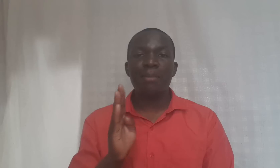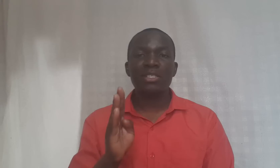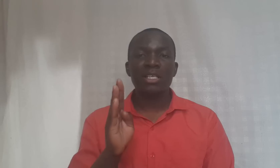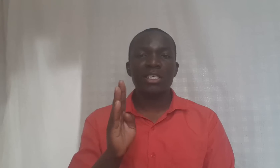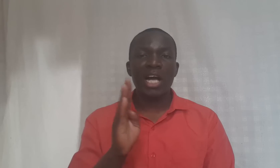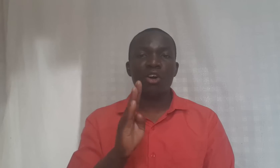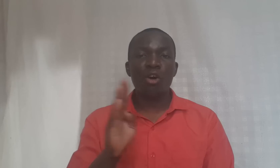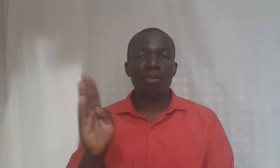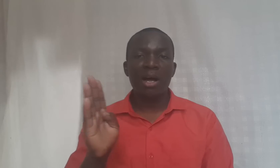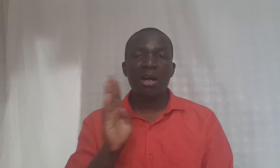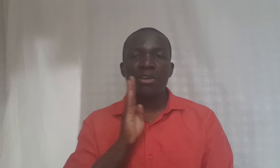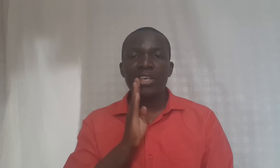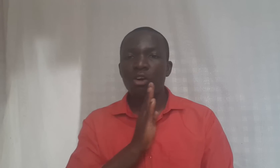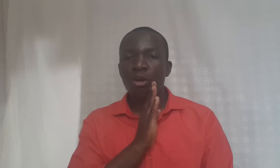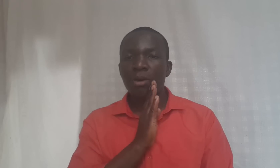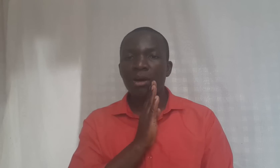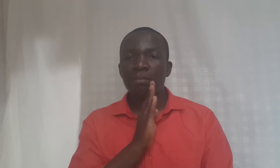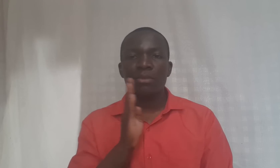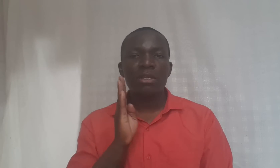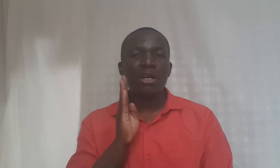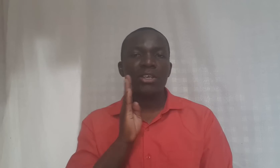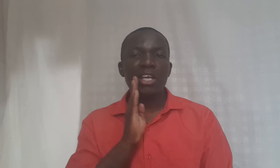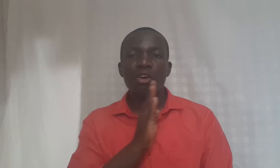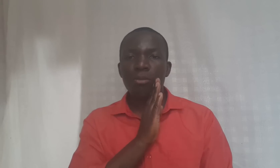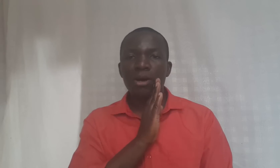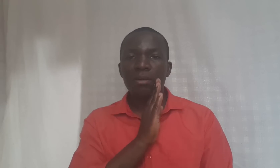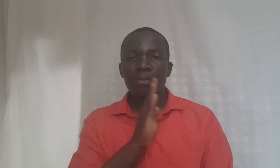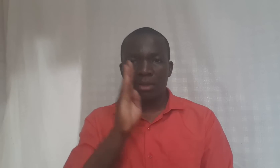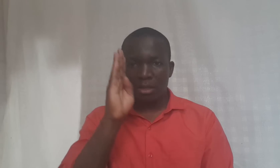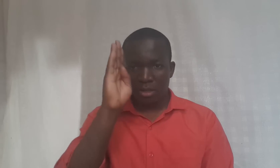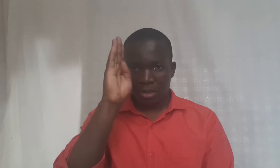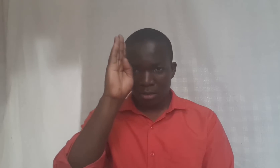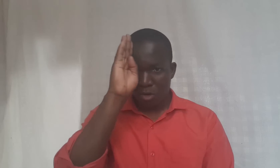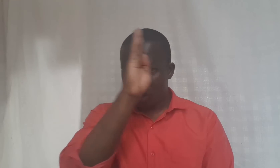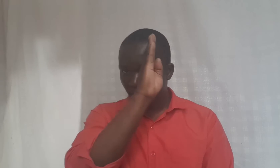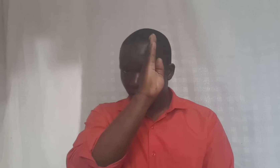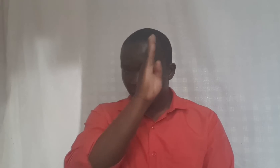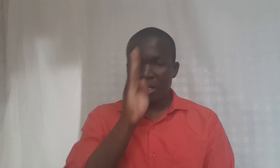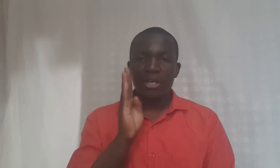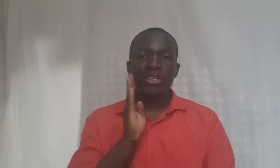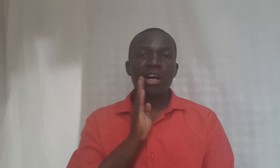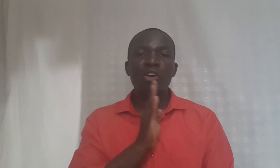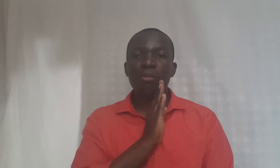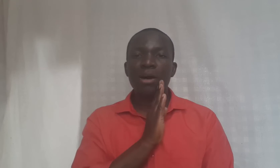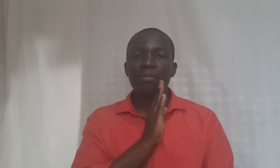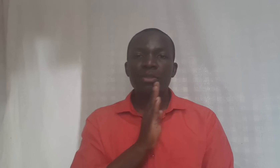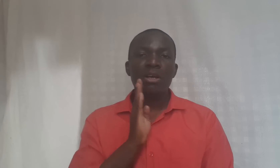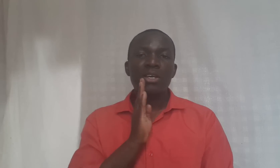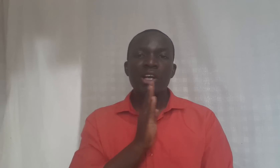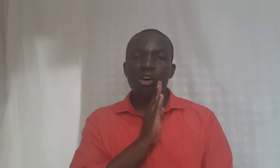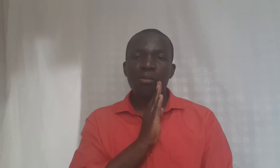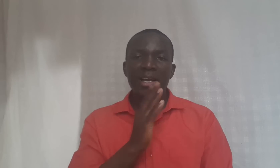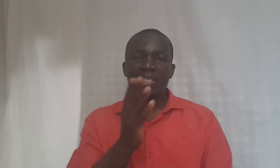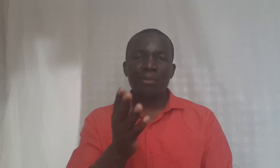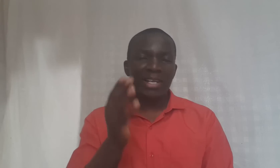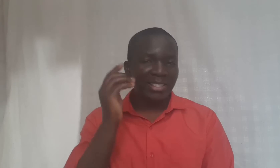becomes Nyangoma. Nyangoma. Nyangoma. Bungoma. Nyangoma. Nyangoma is a place in